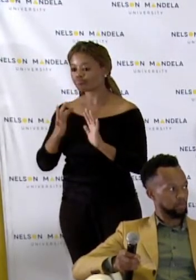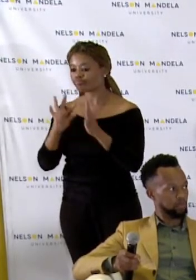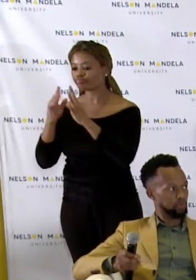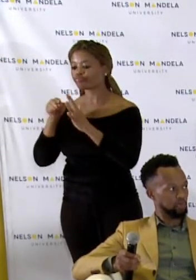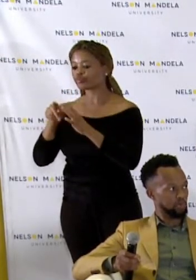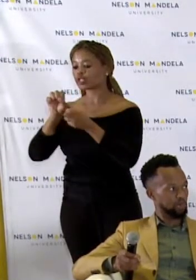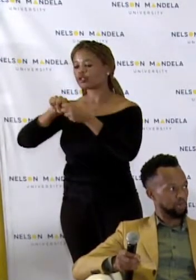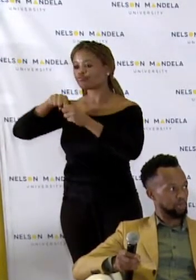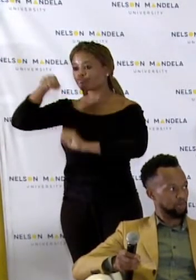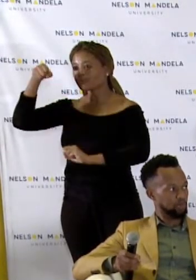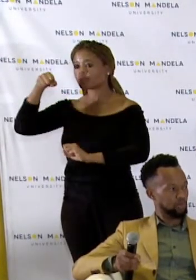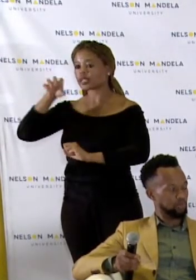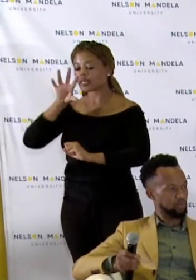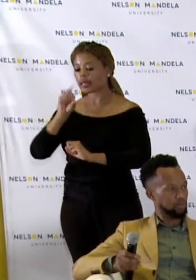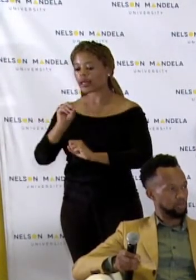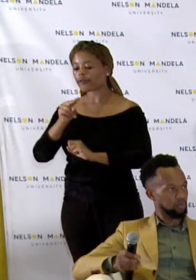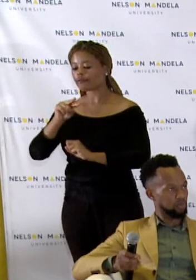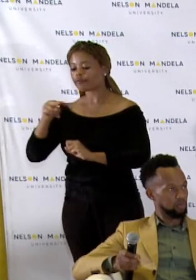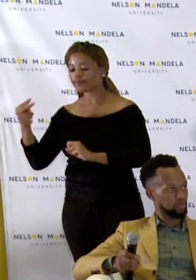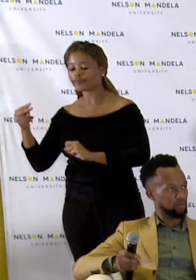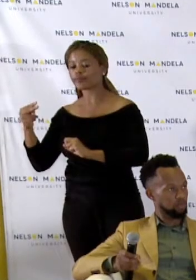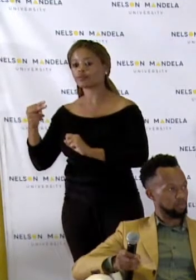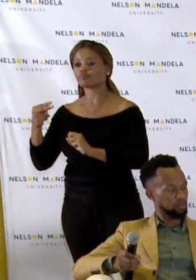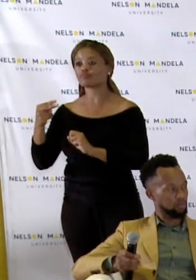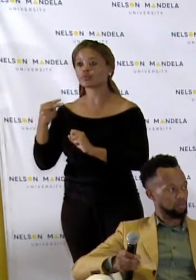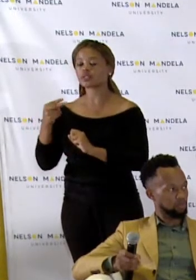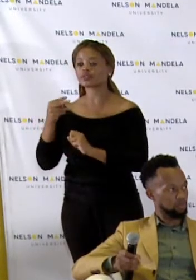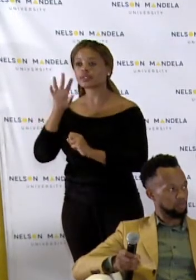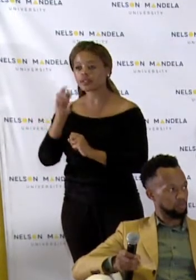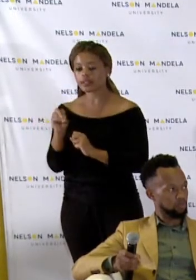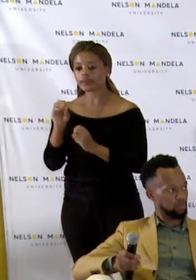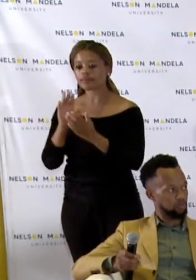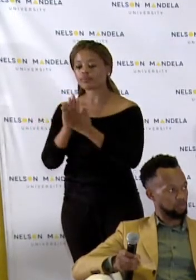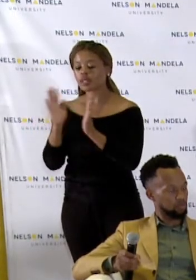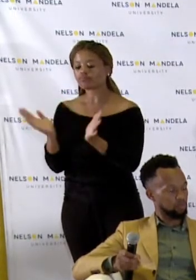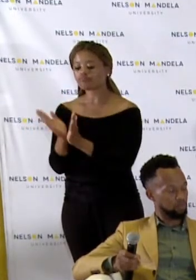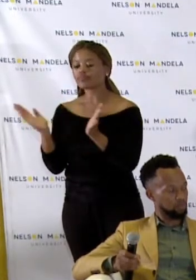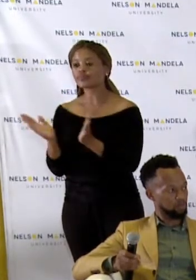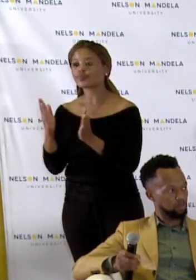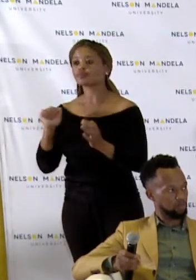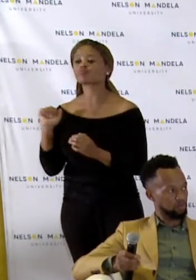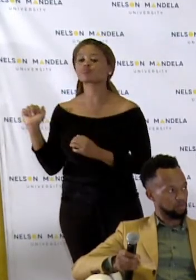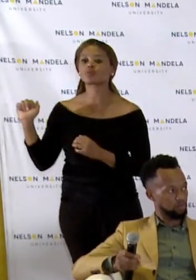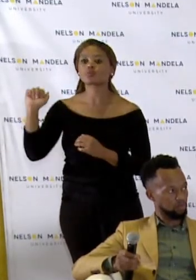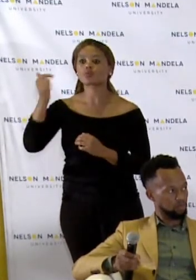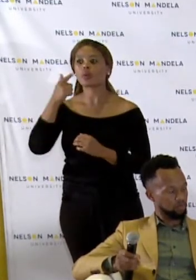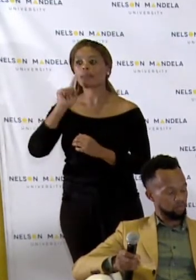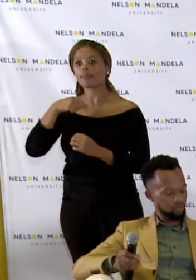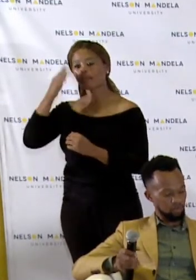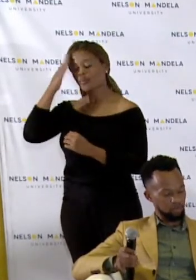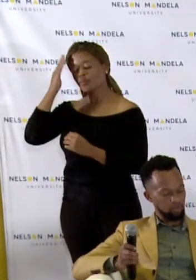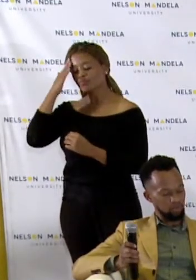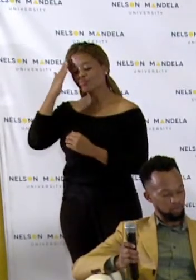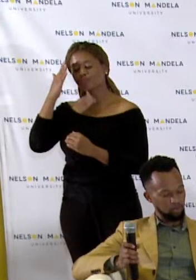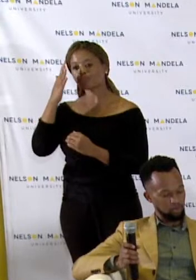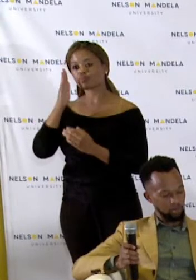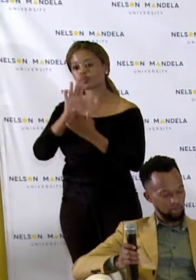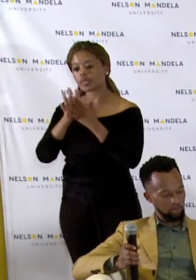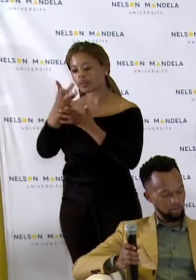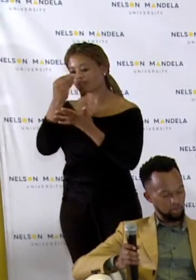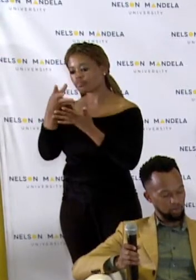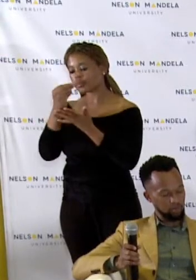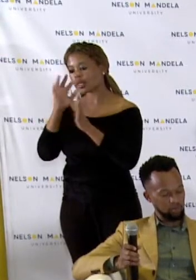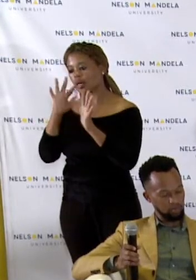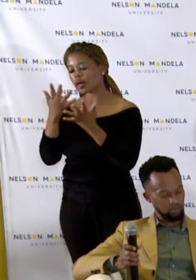It acknowledges those various instruments that are in place, and it encourages everyone to know what they are and learn how